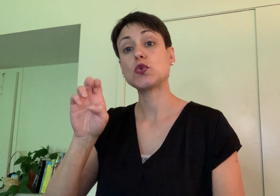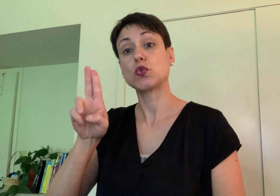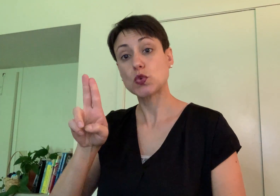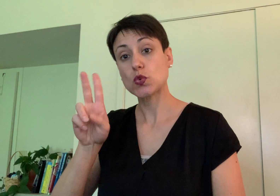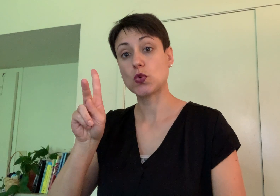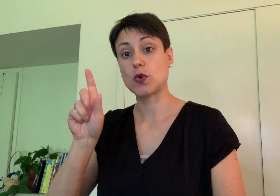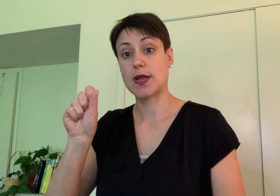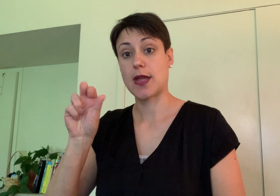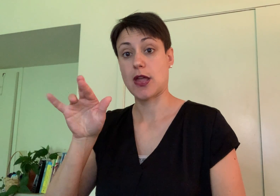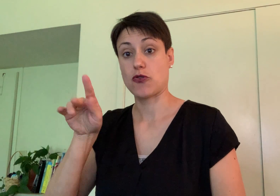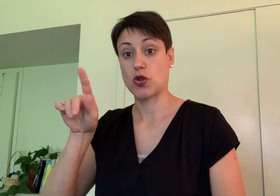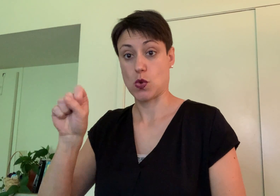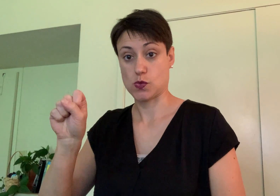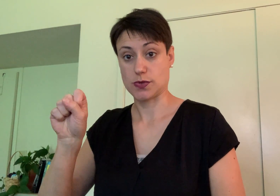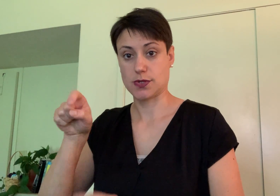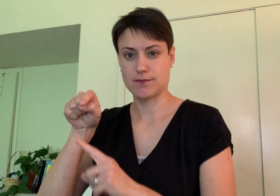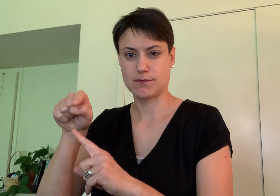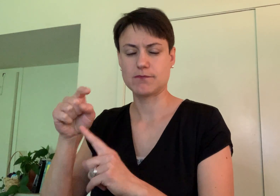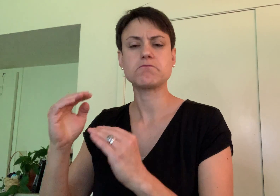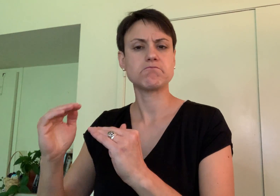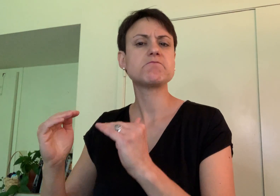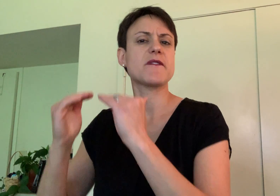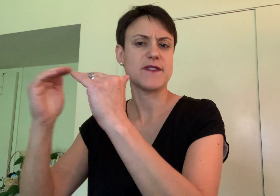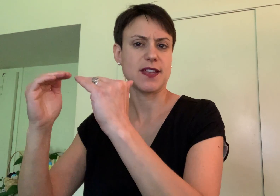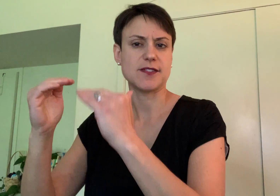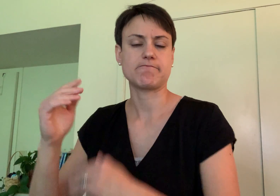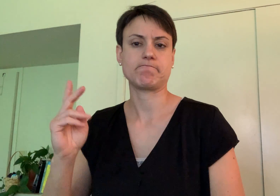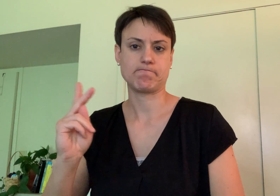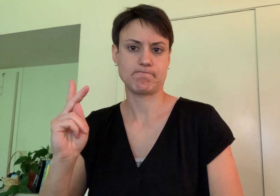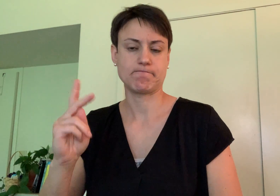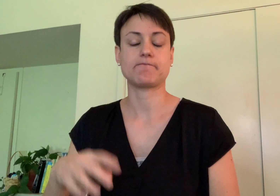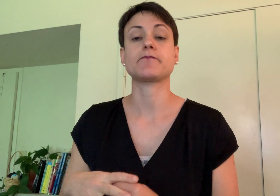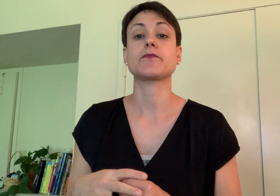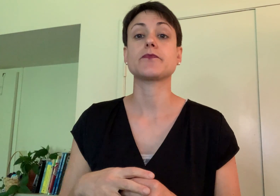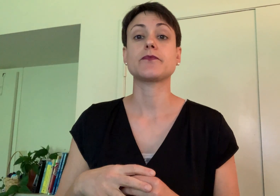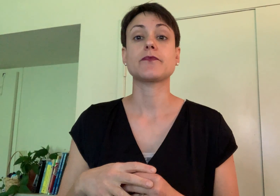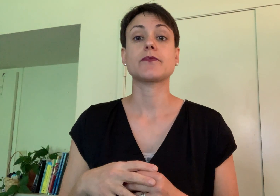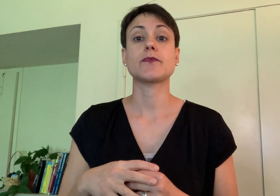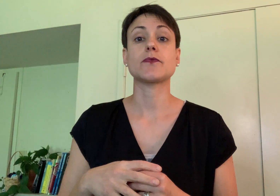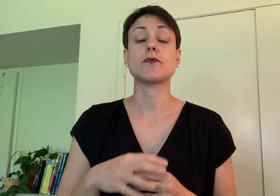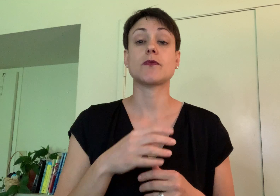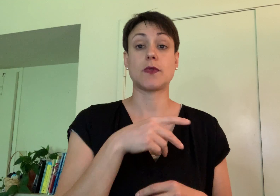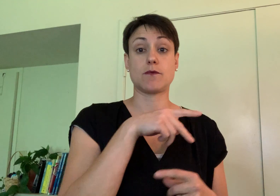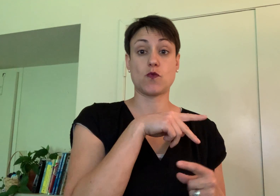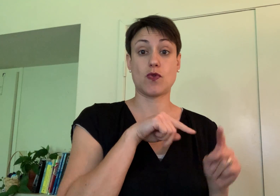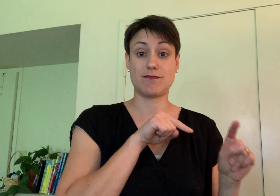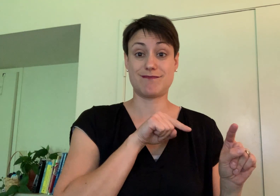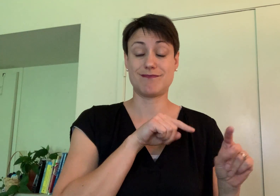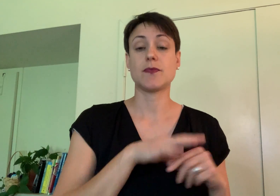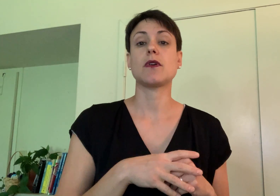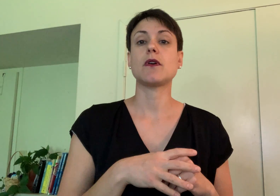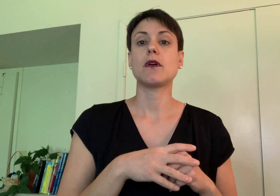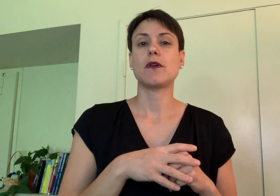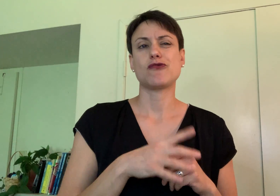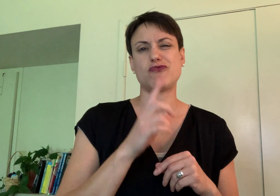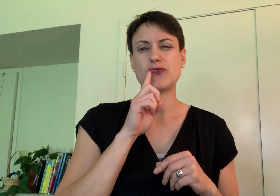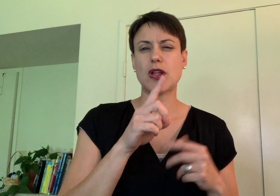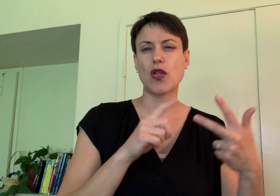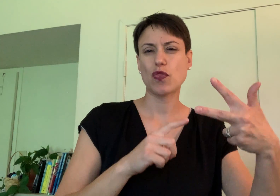prokaryotic cells, there are three distinctive features about them. Now, when I go through and give you the list of three